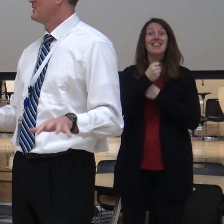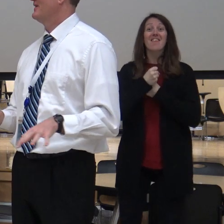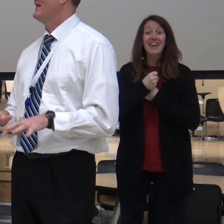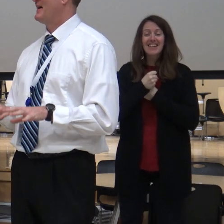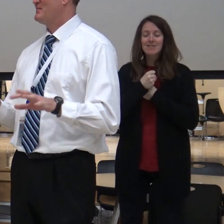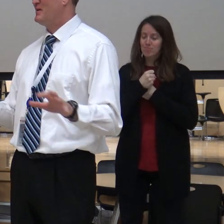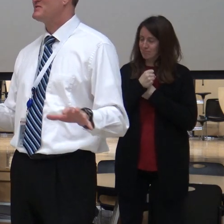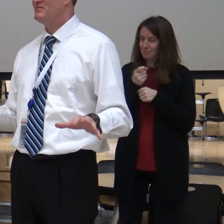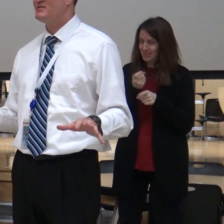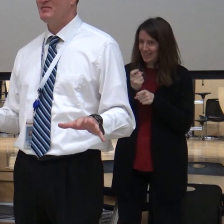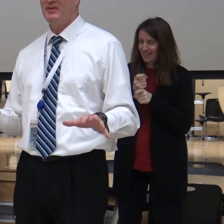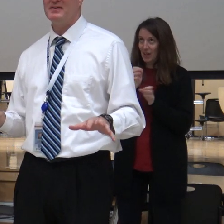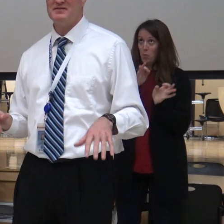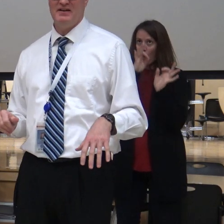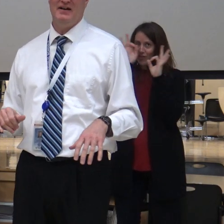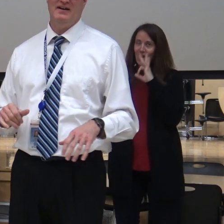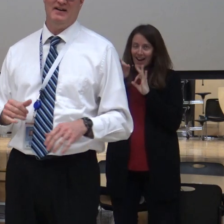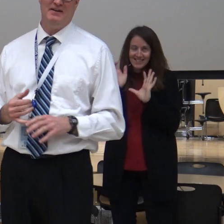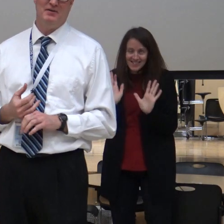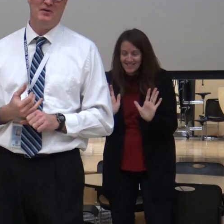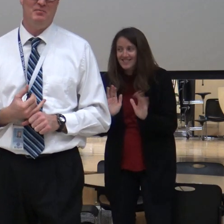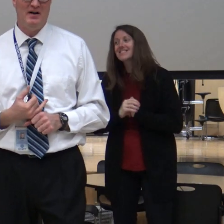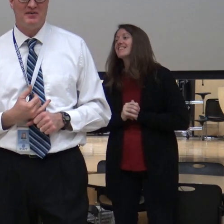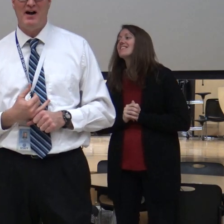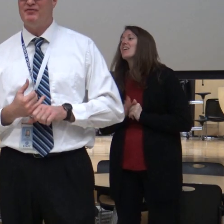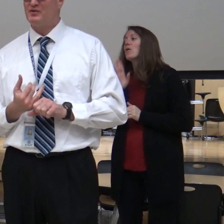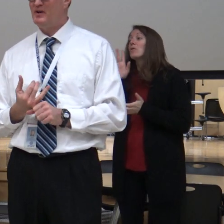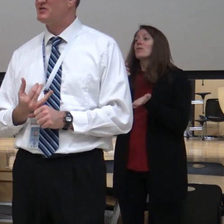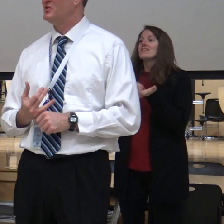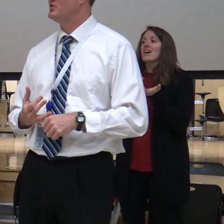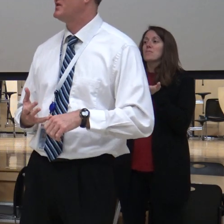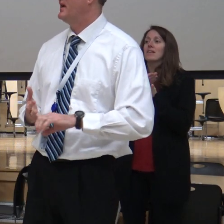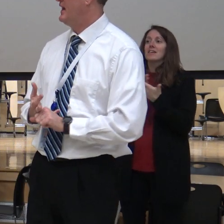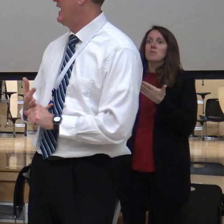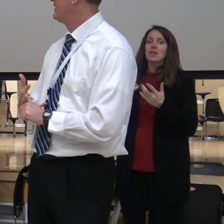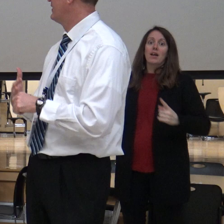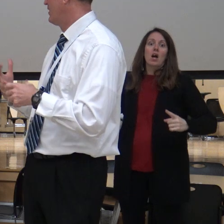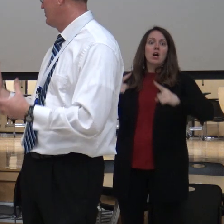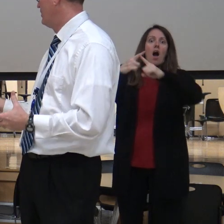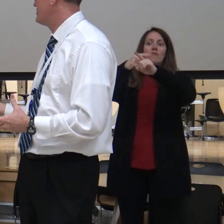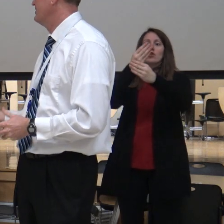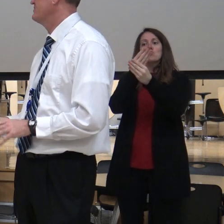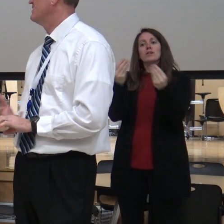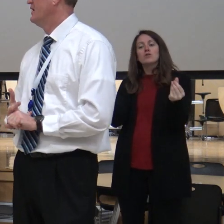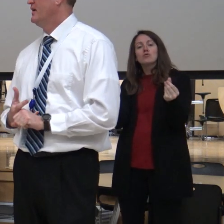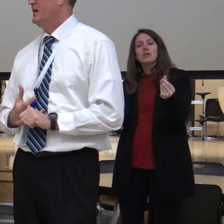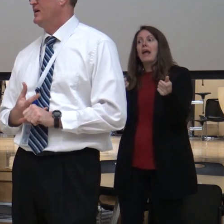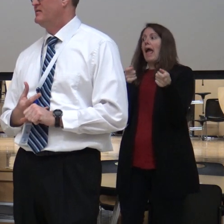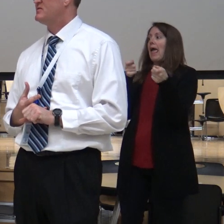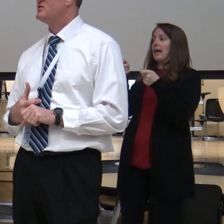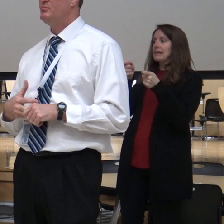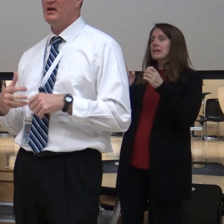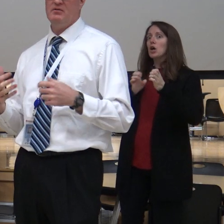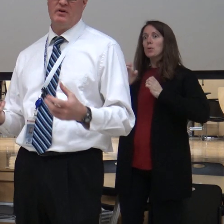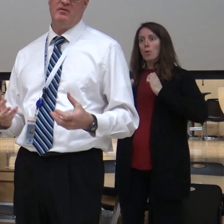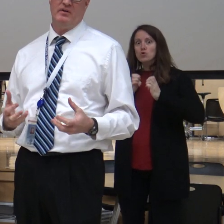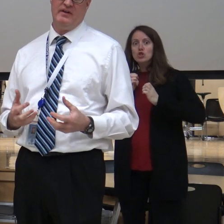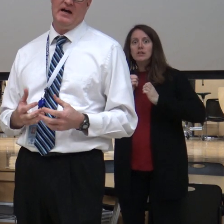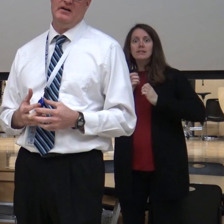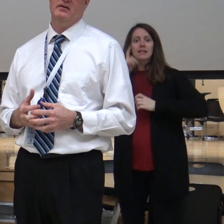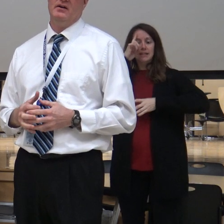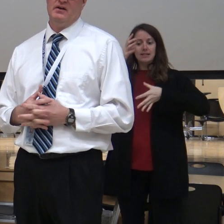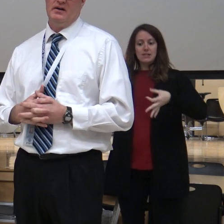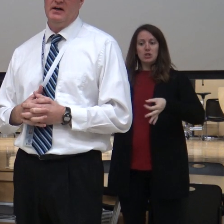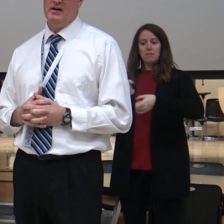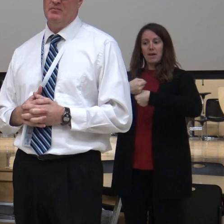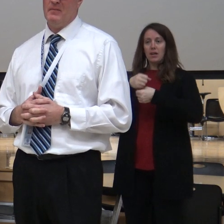eyes. We're going to talk about some things, about conflict resolution and handling our emotions and decision-making with